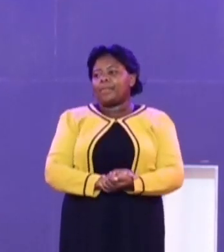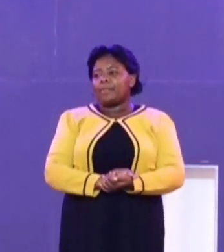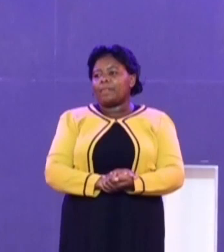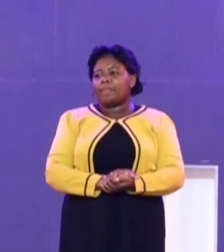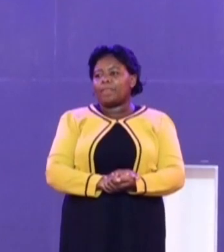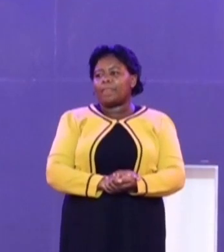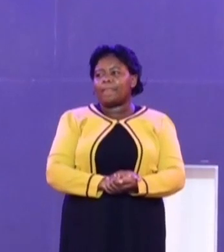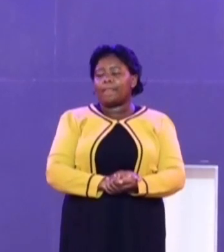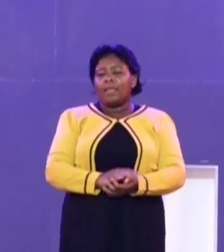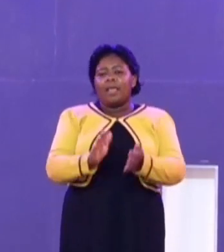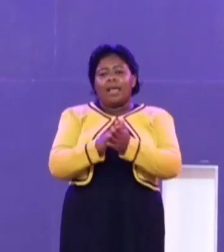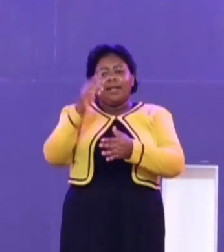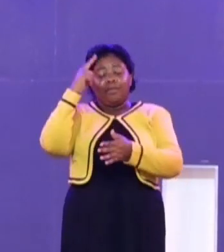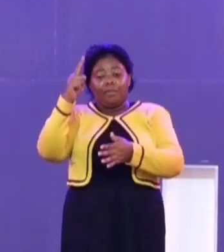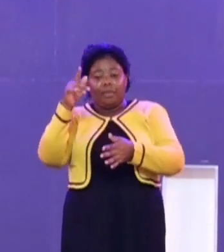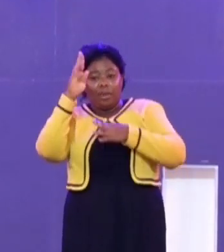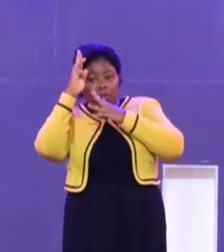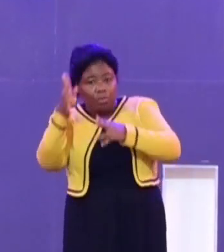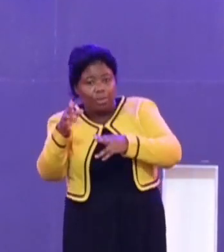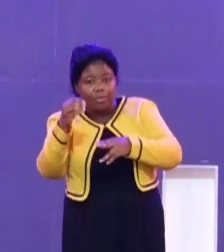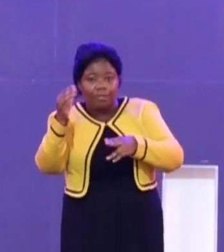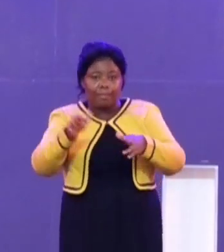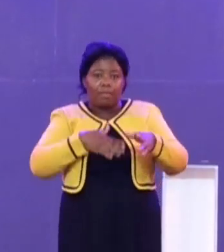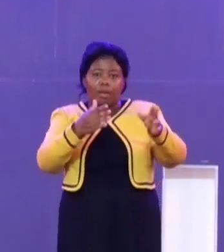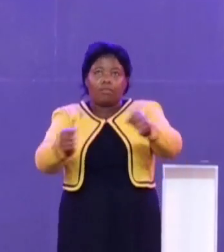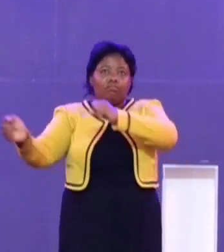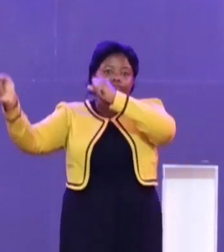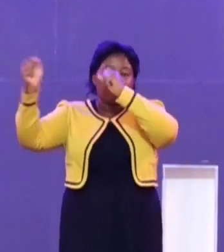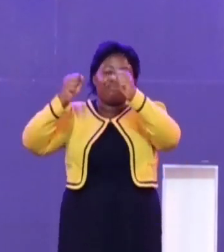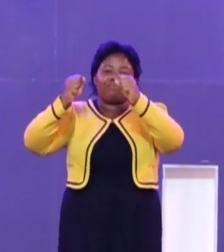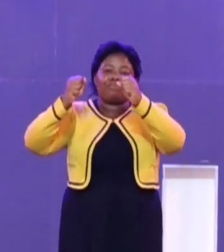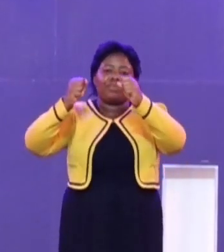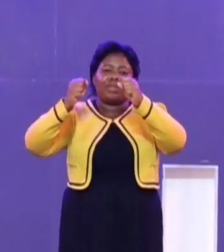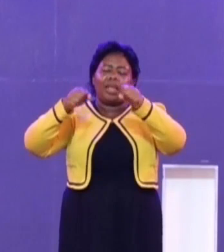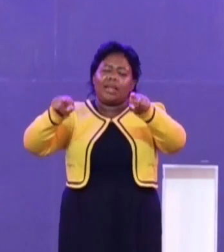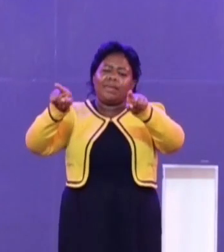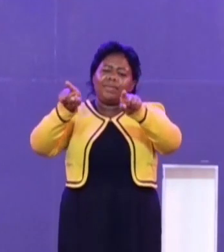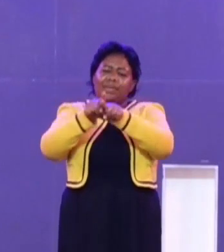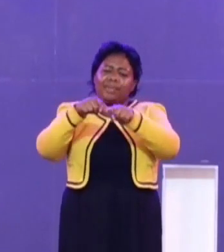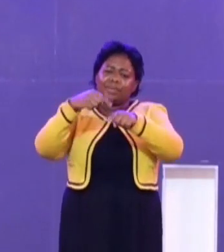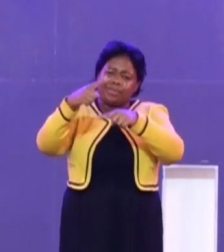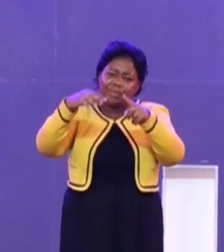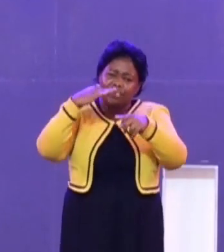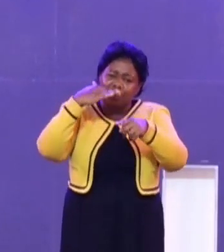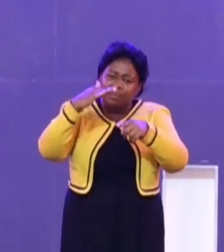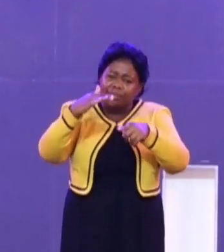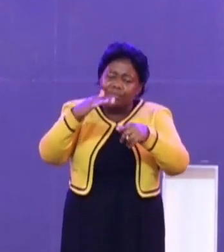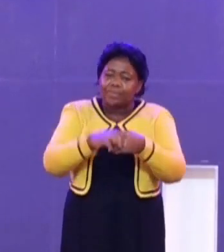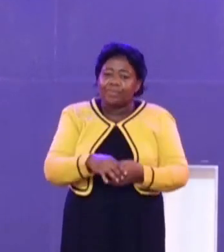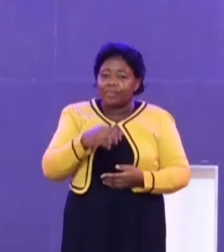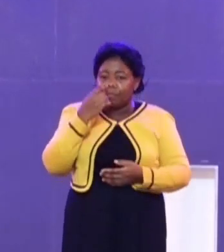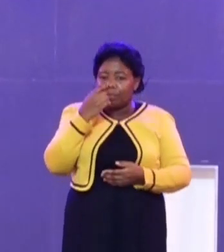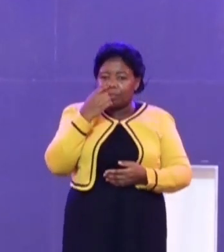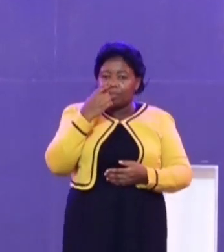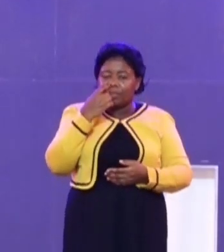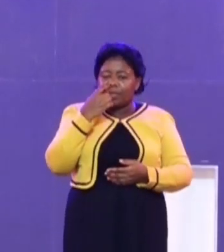And for the honor of my majesty." While the word While he was speaking that, so he says, "Is